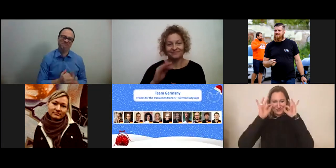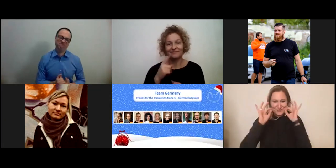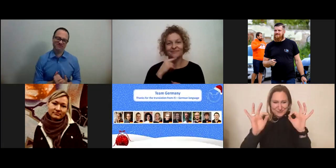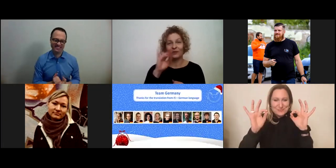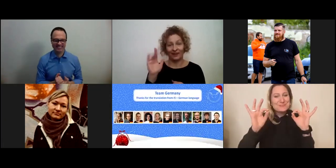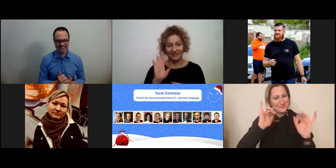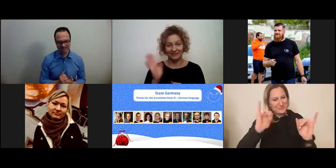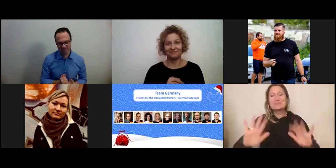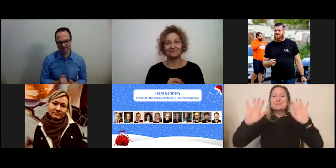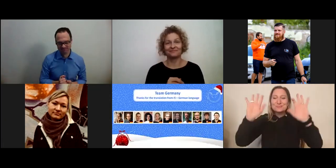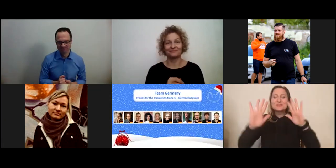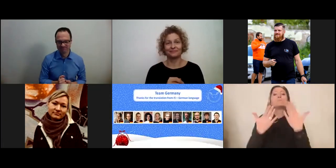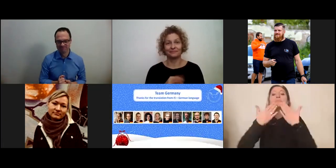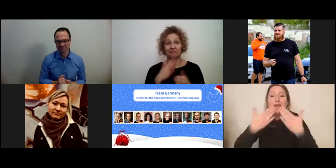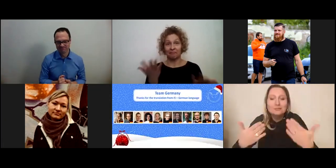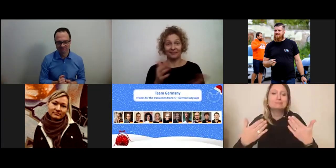Hello, Germany.